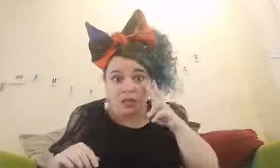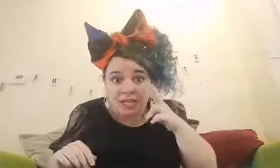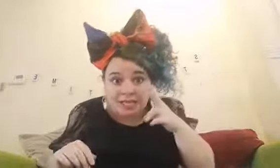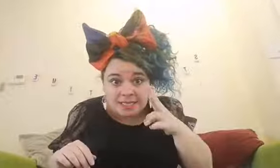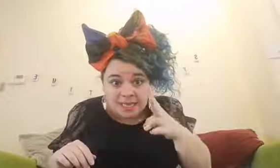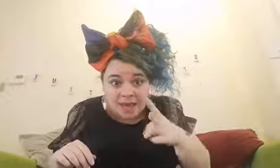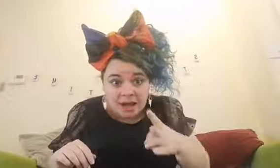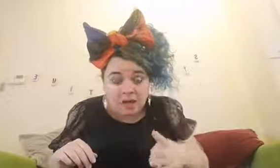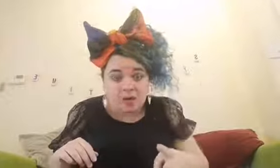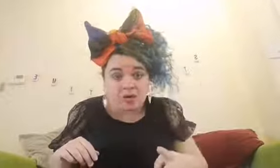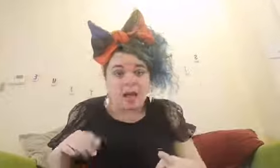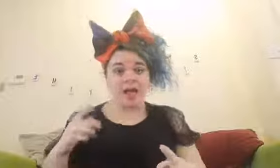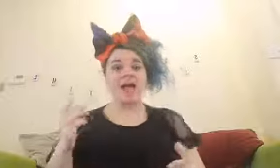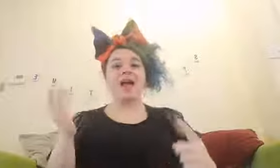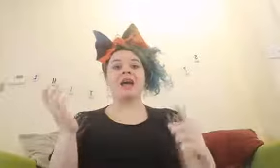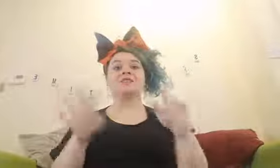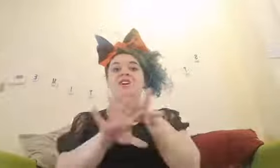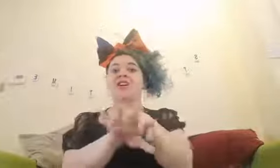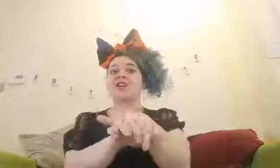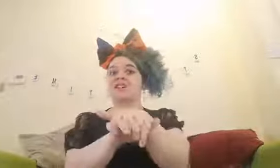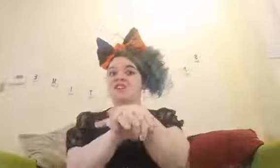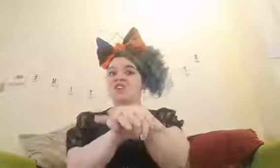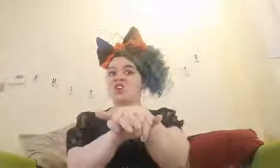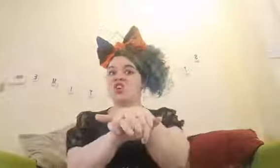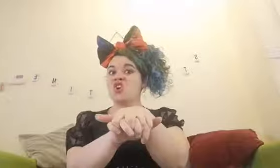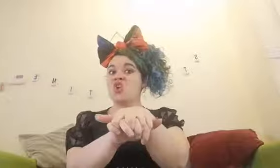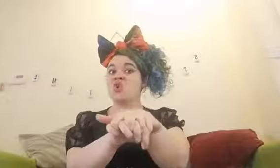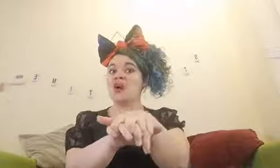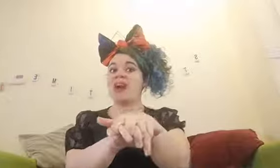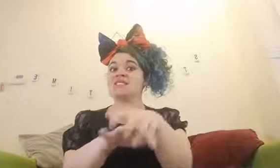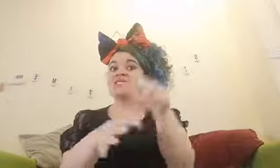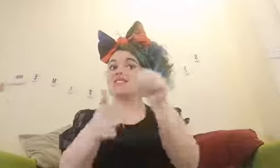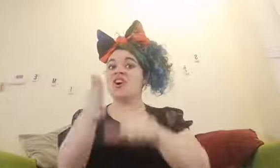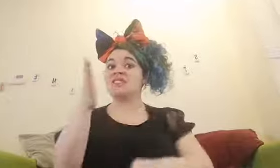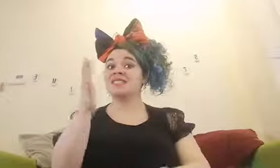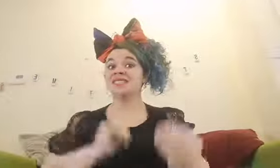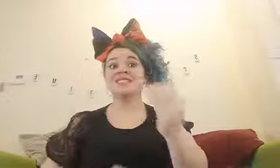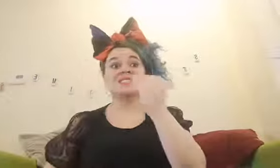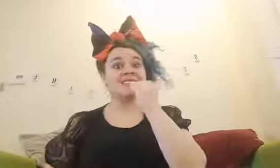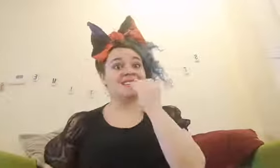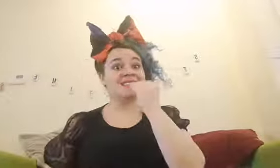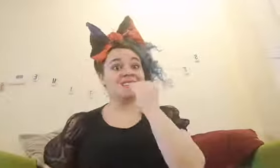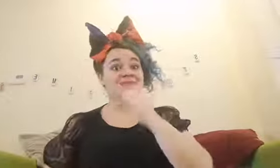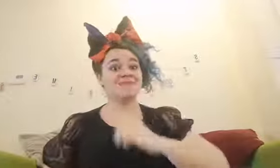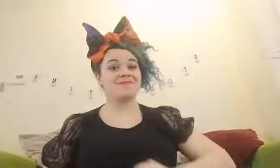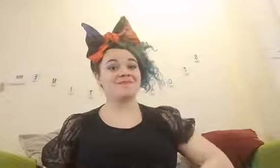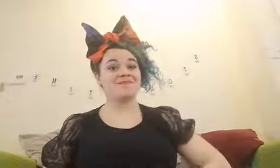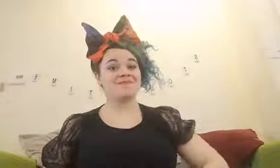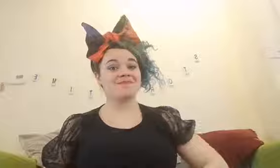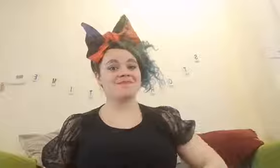looking down at Turtle, who had started to eat.